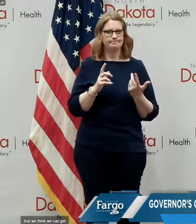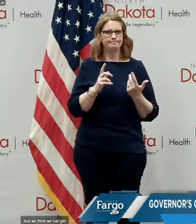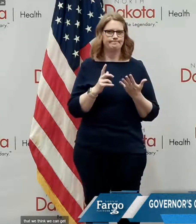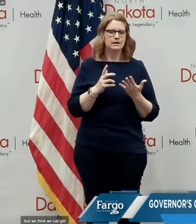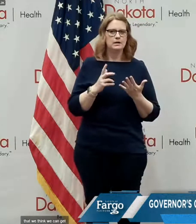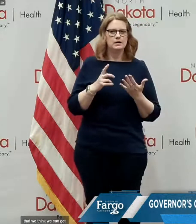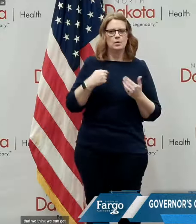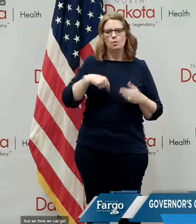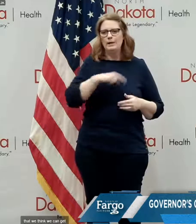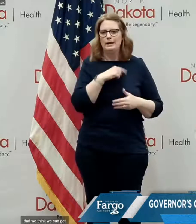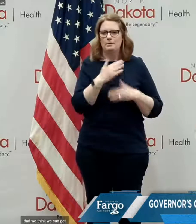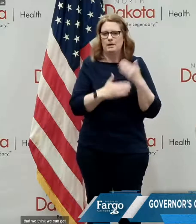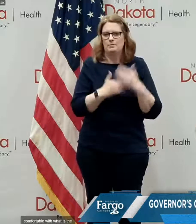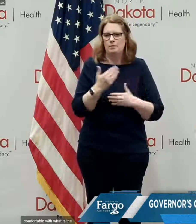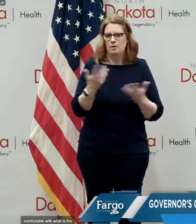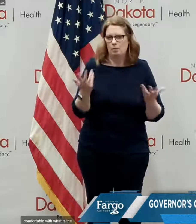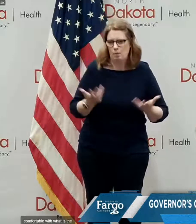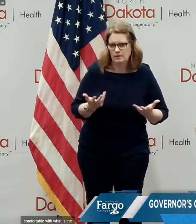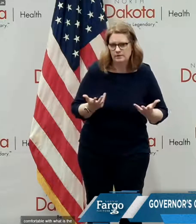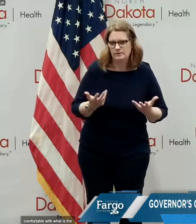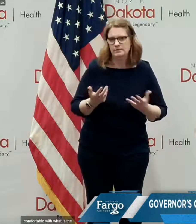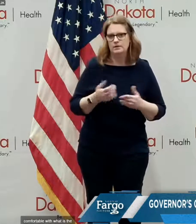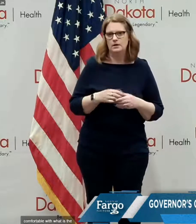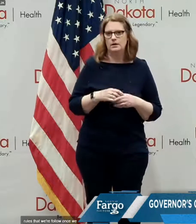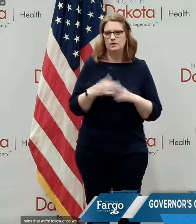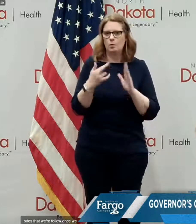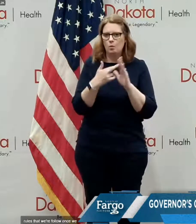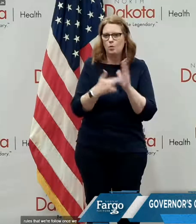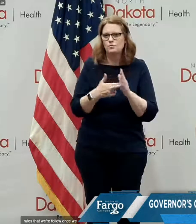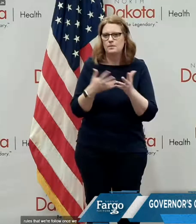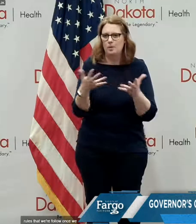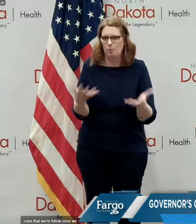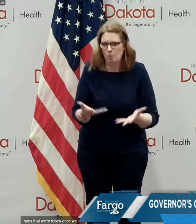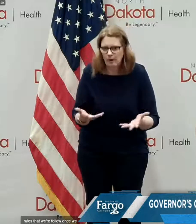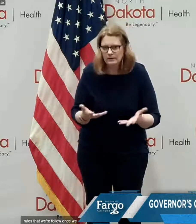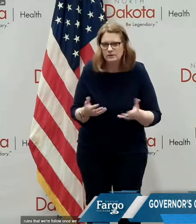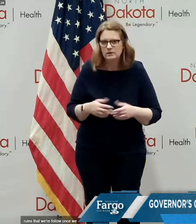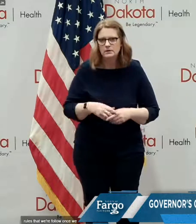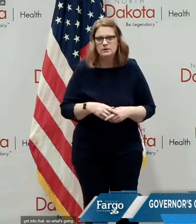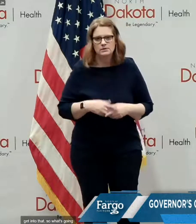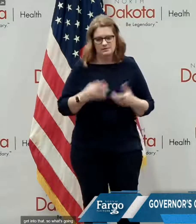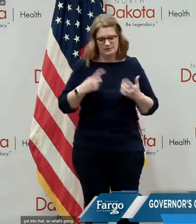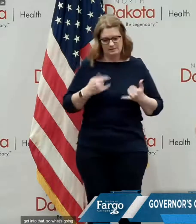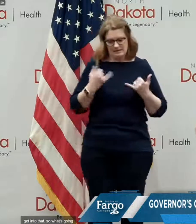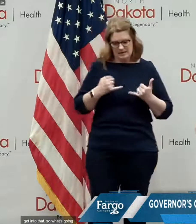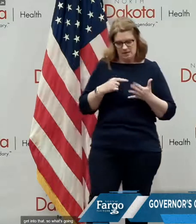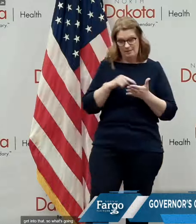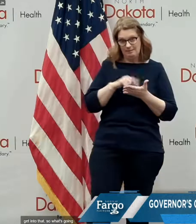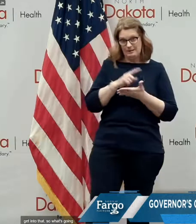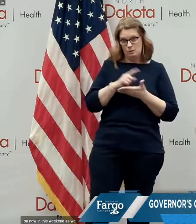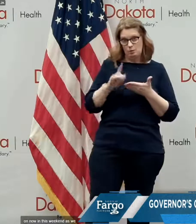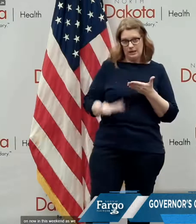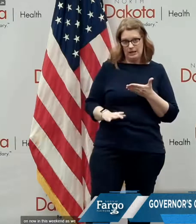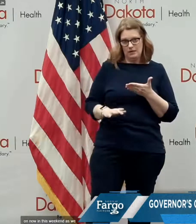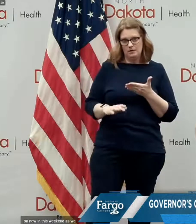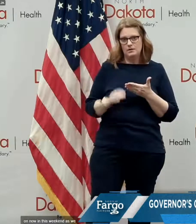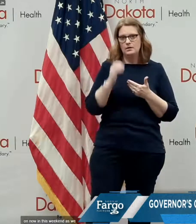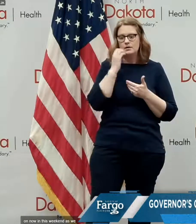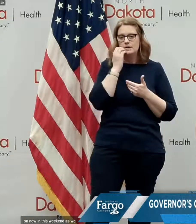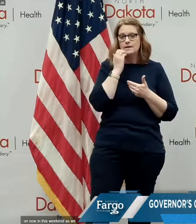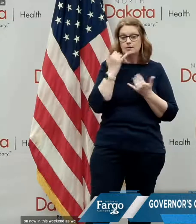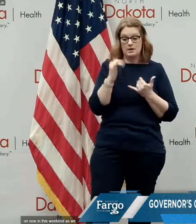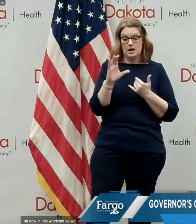is the rules that we'll follow once we get into that? So what's going on now in this weekend is we are mapping all those counties